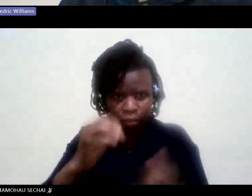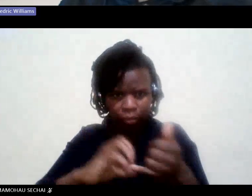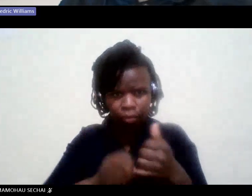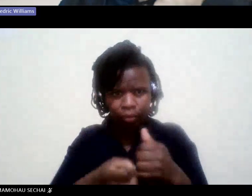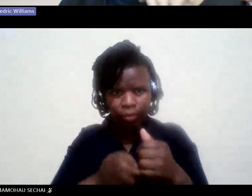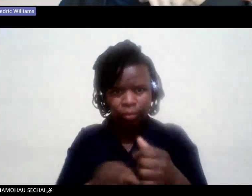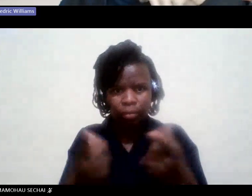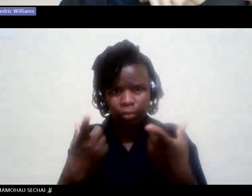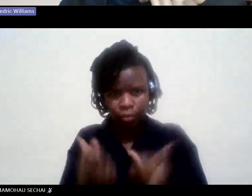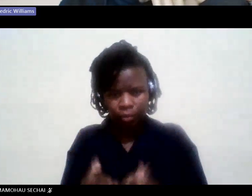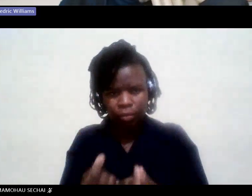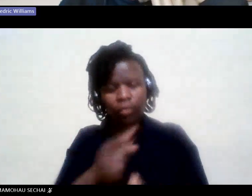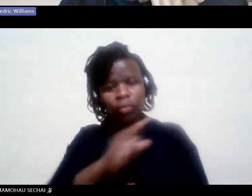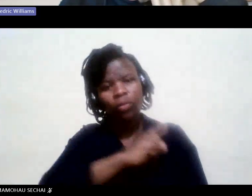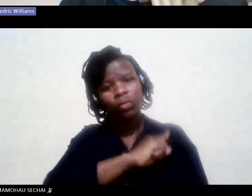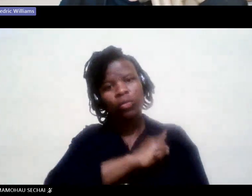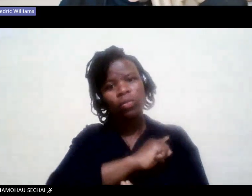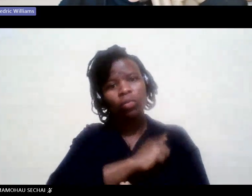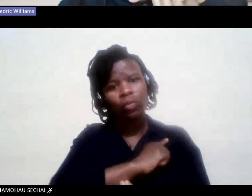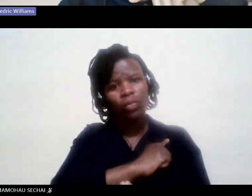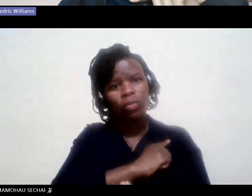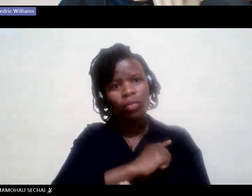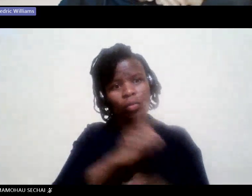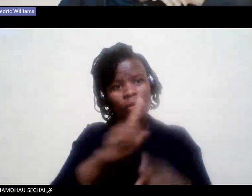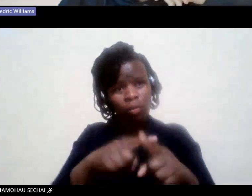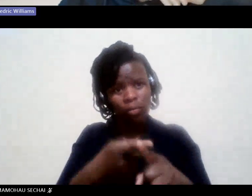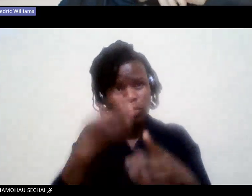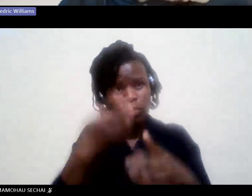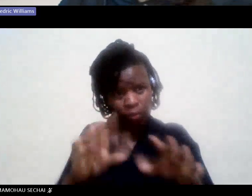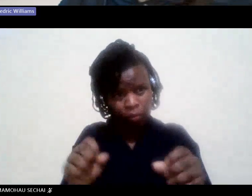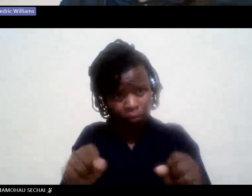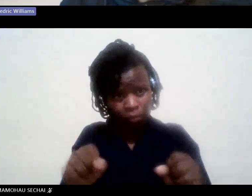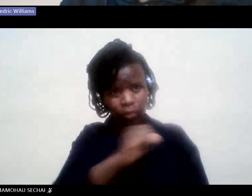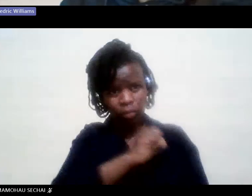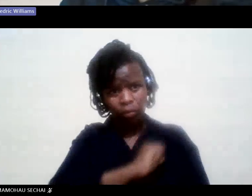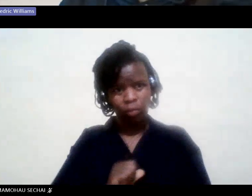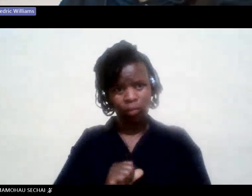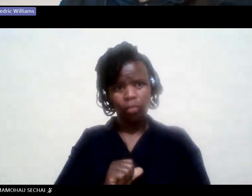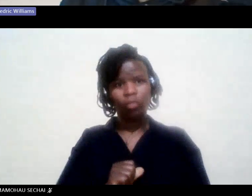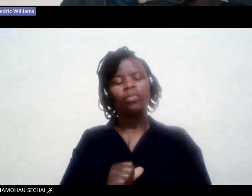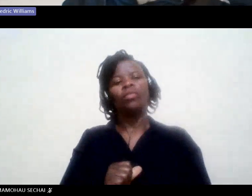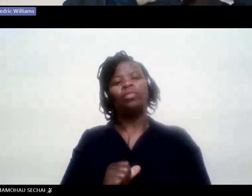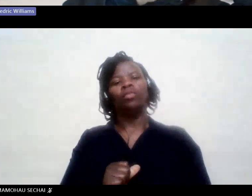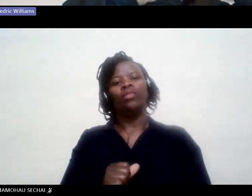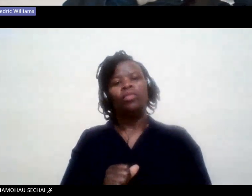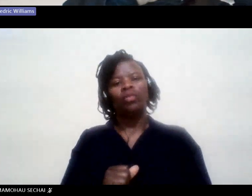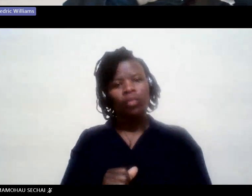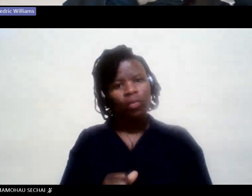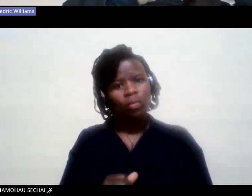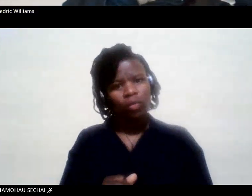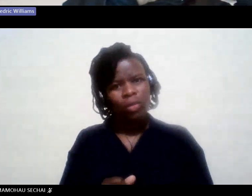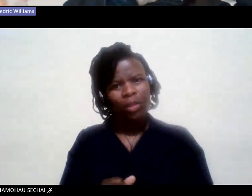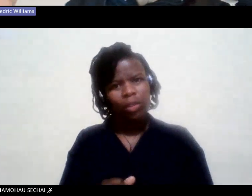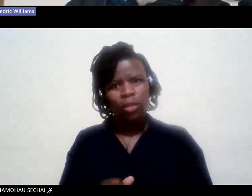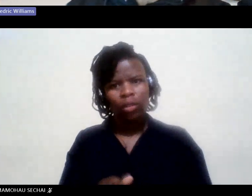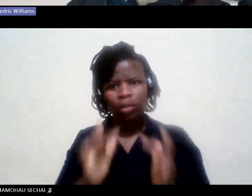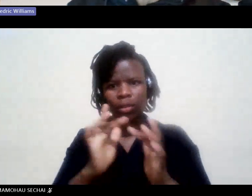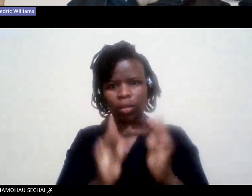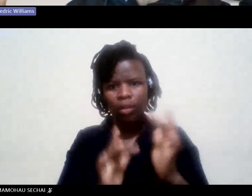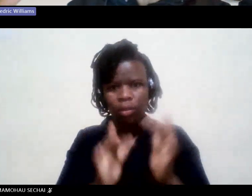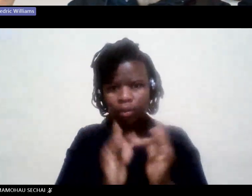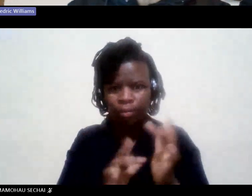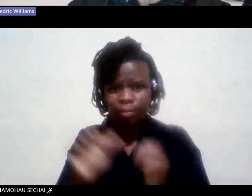Because just to get on to Alice's question. So I think it's policy. So it's just about filling the gap and making sure